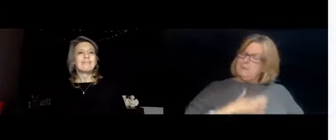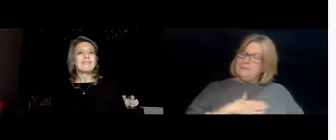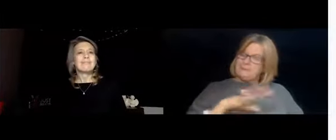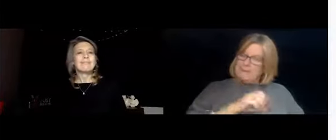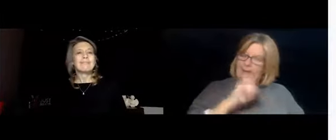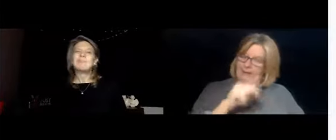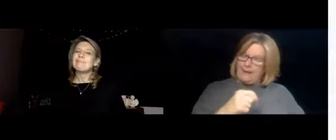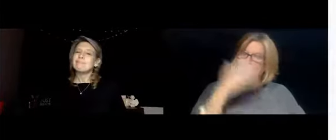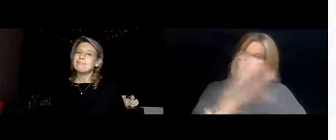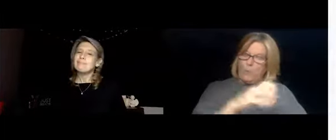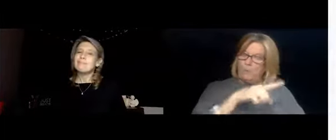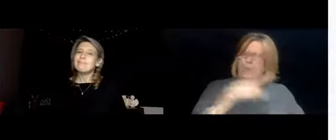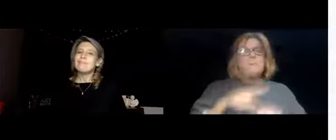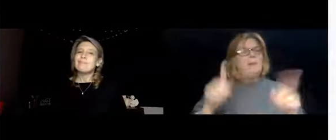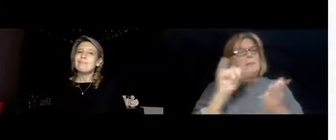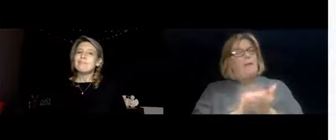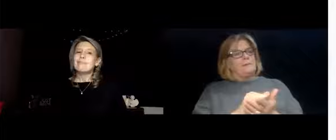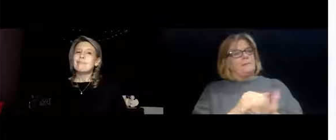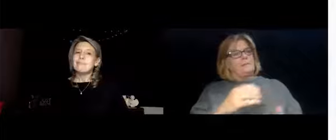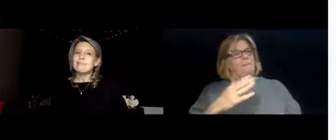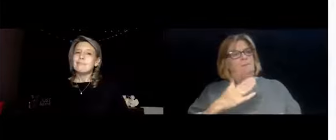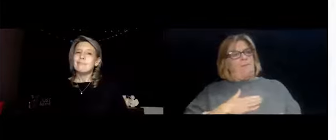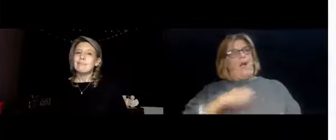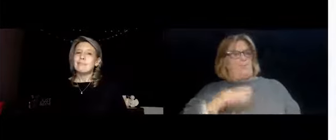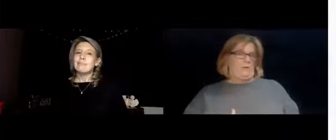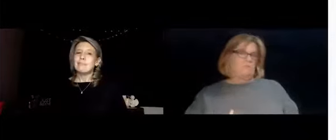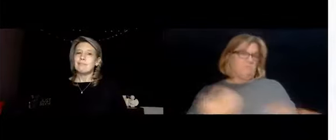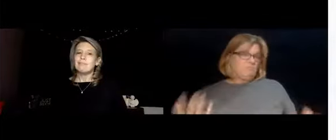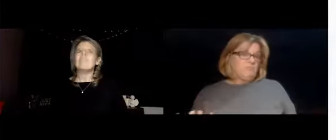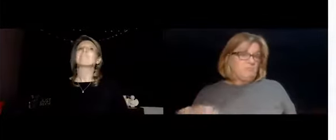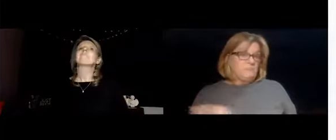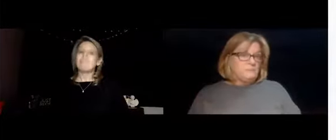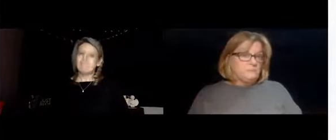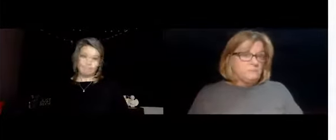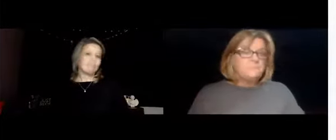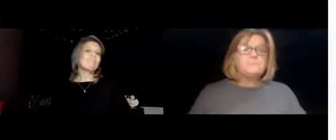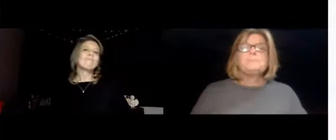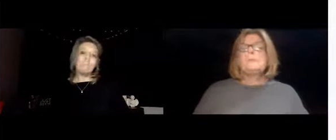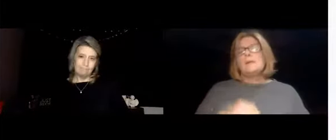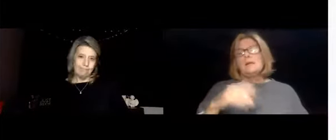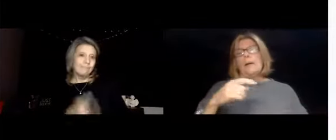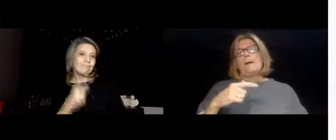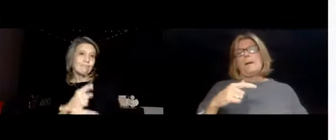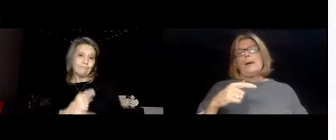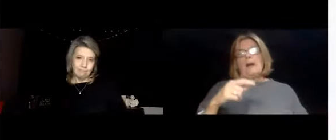interpreters didn't want it, I said, no, you please take this. That